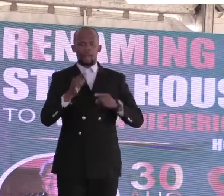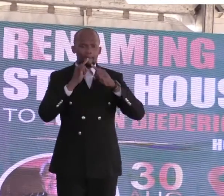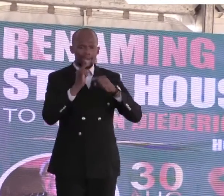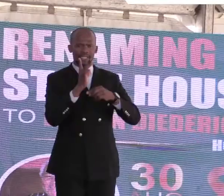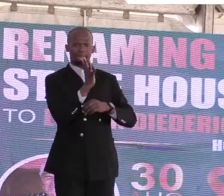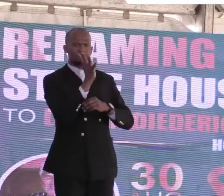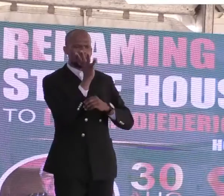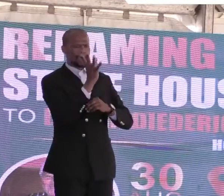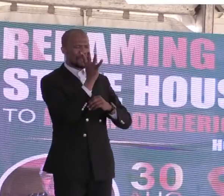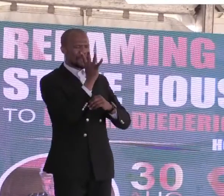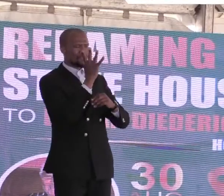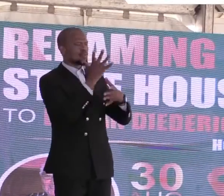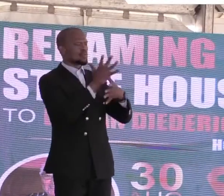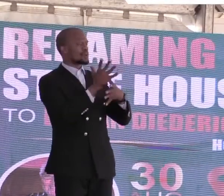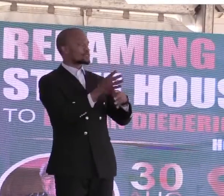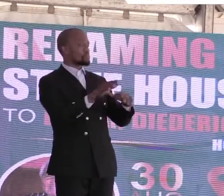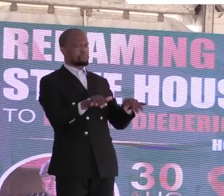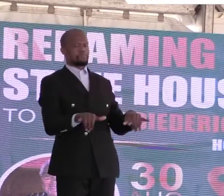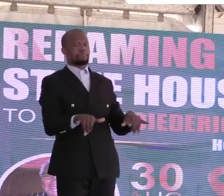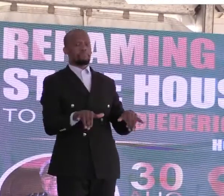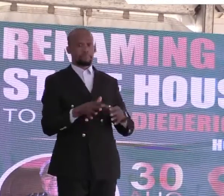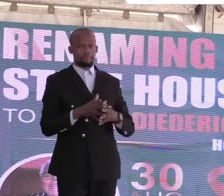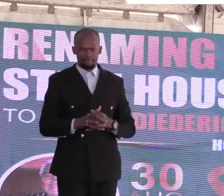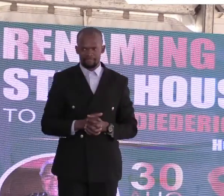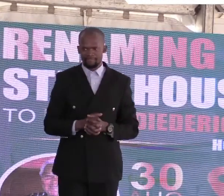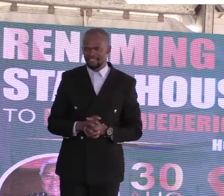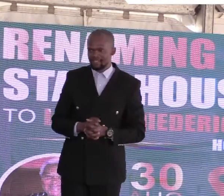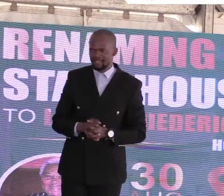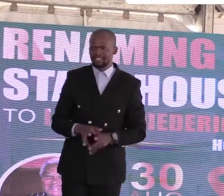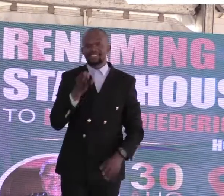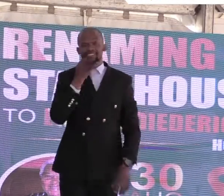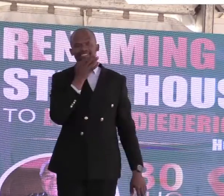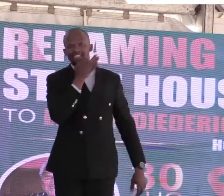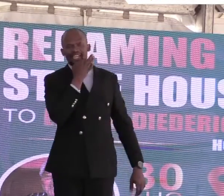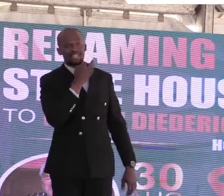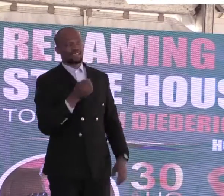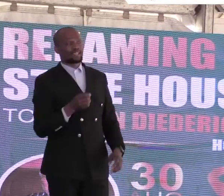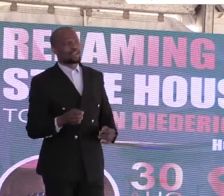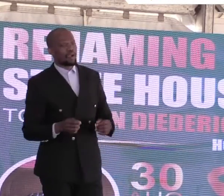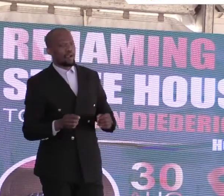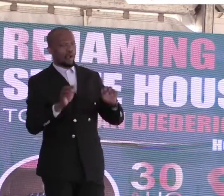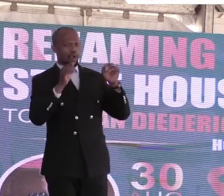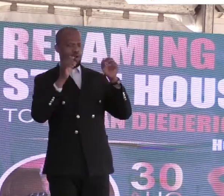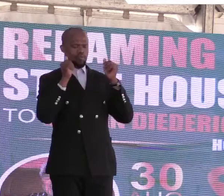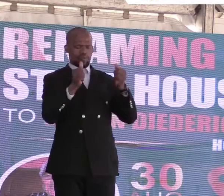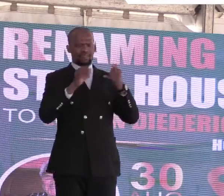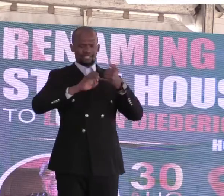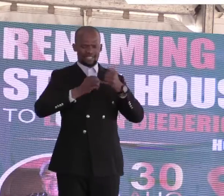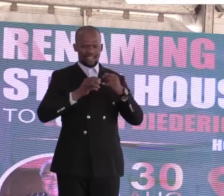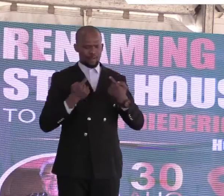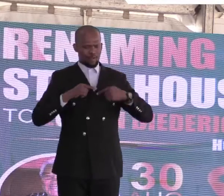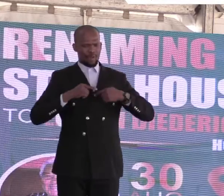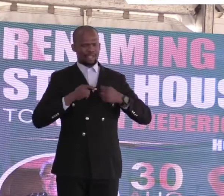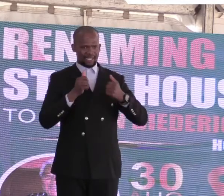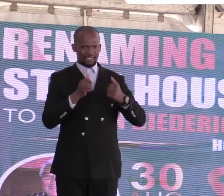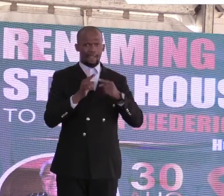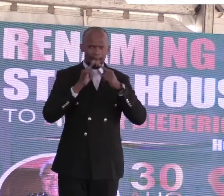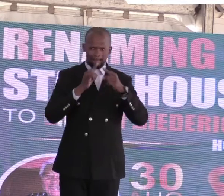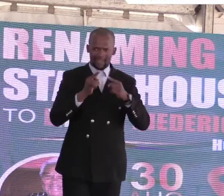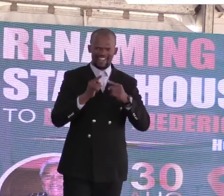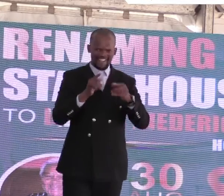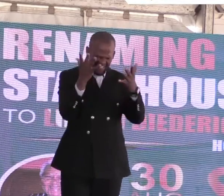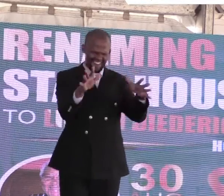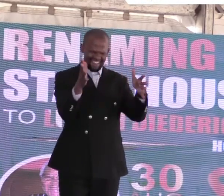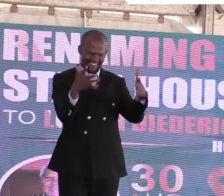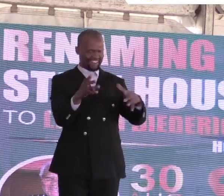lot more work remains. Kuthiwa umzamo omhle siyawuzama kodwa ugqatso asikaze